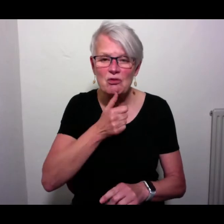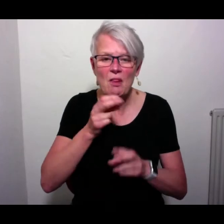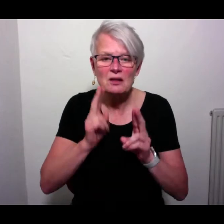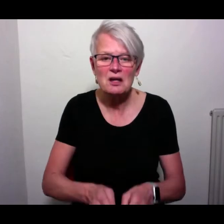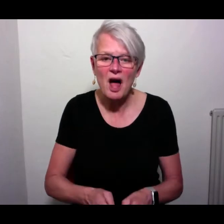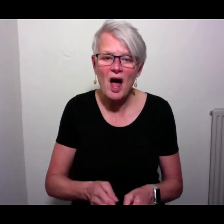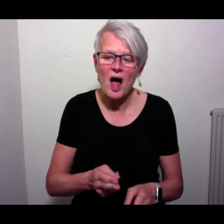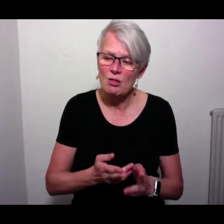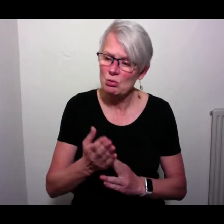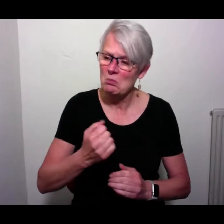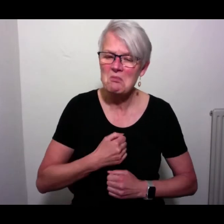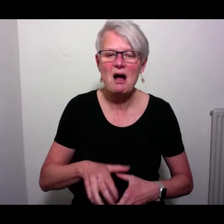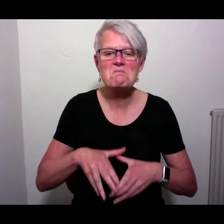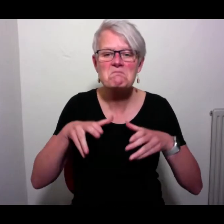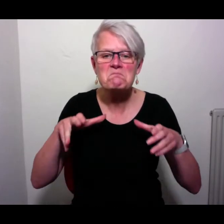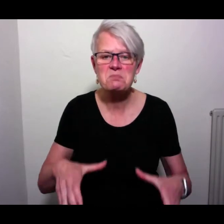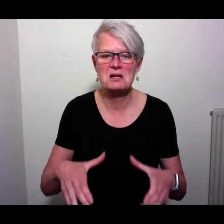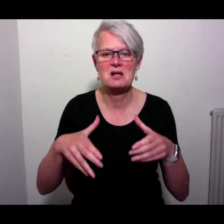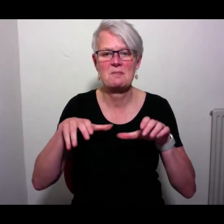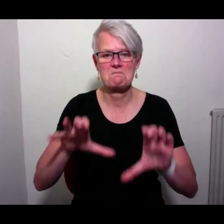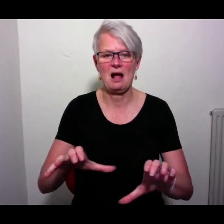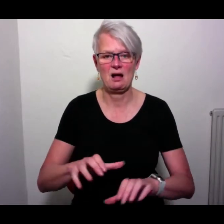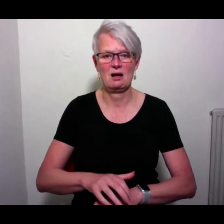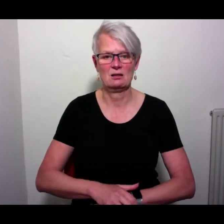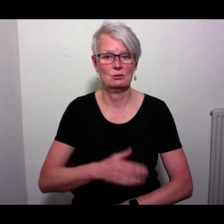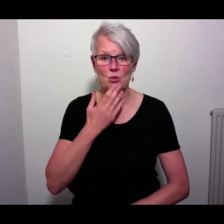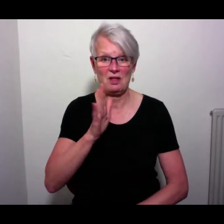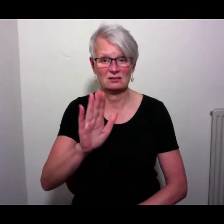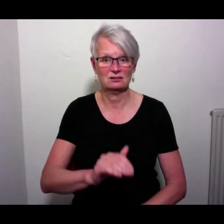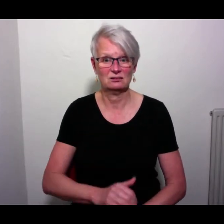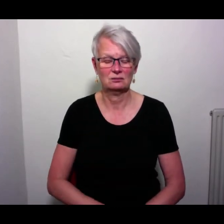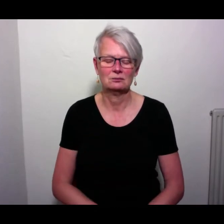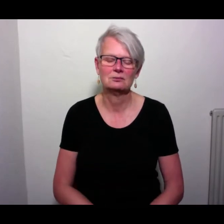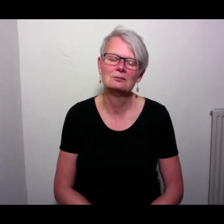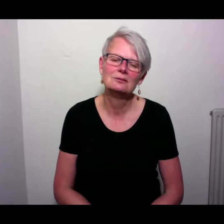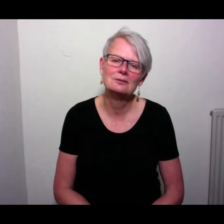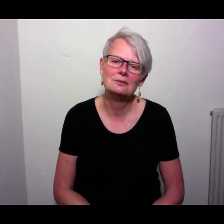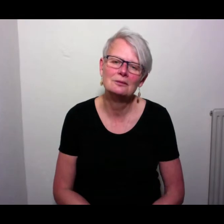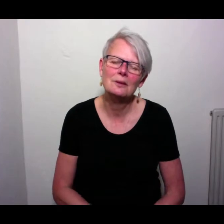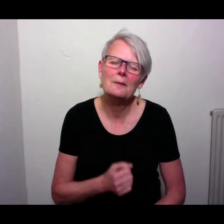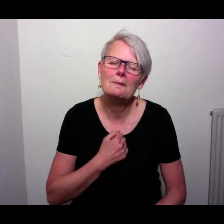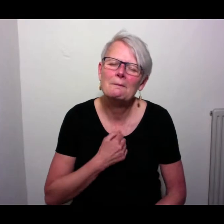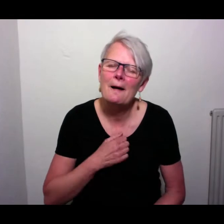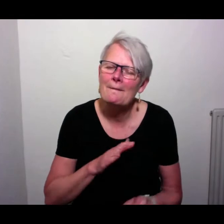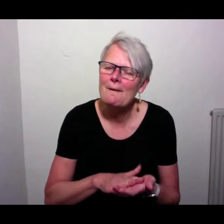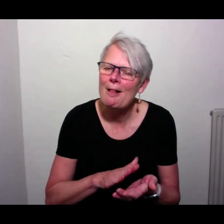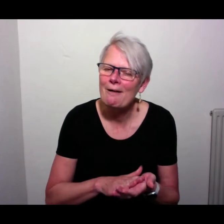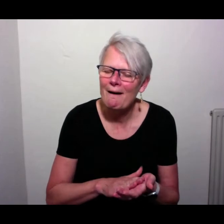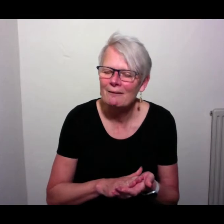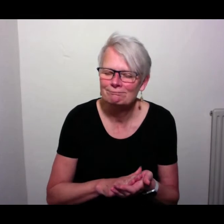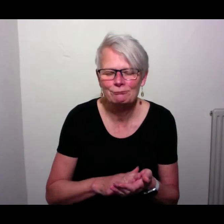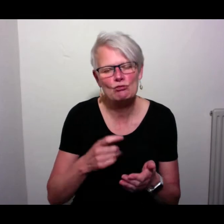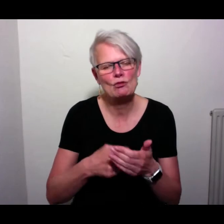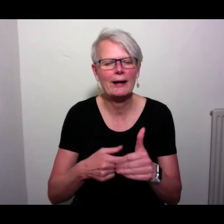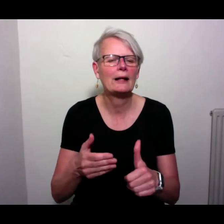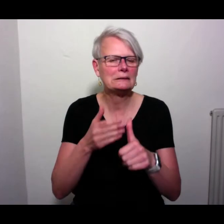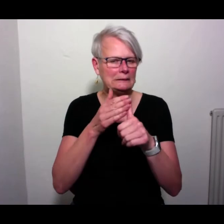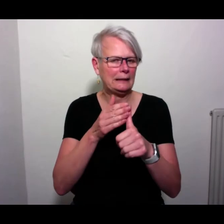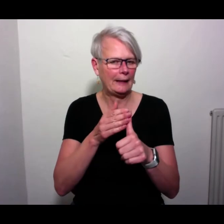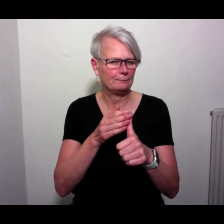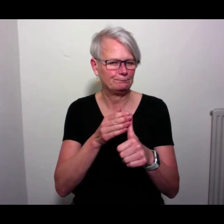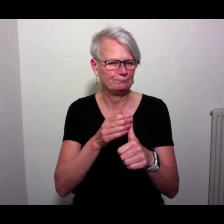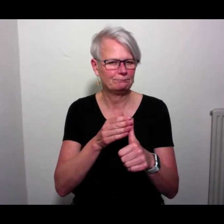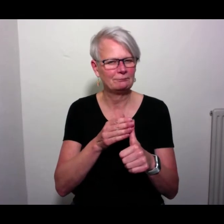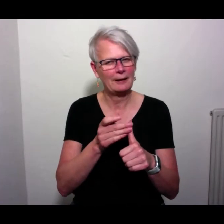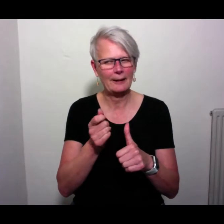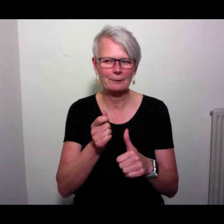my rather large arse. No thanks. My mother, Raquelle Senior, she could